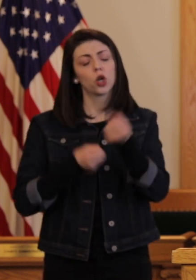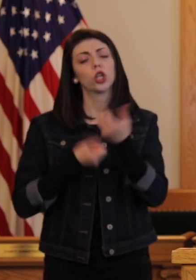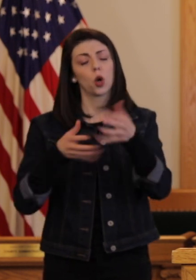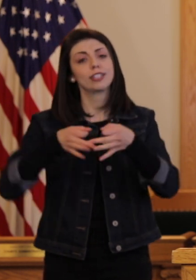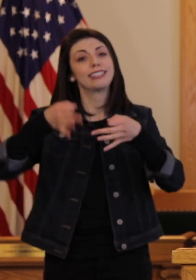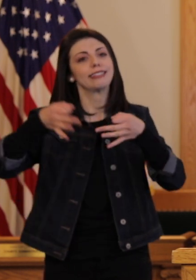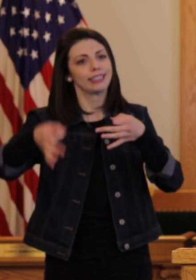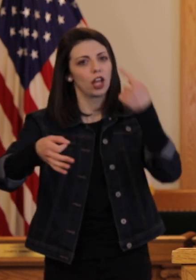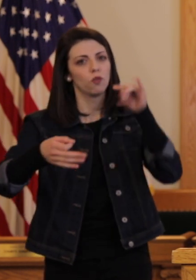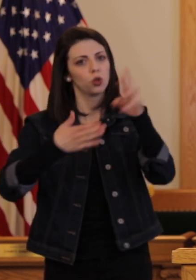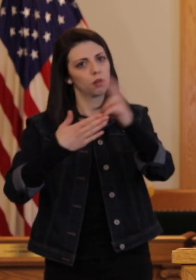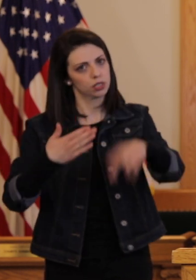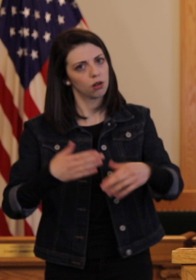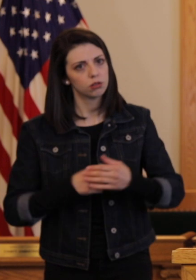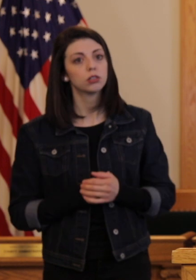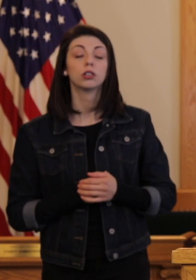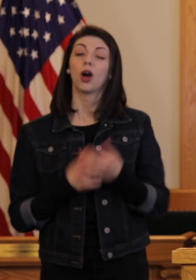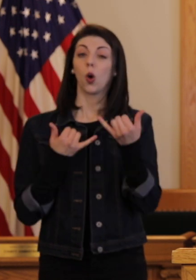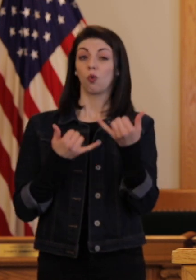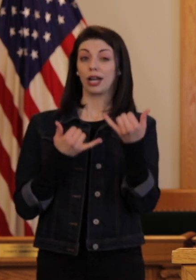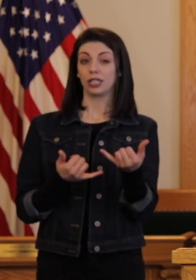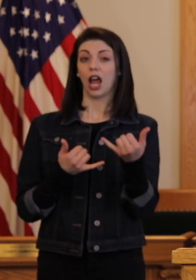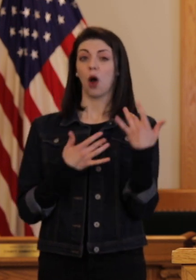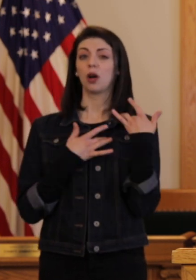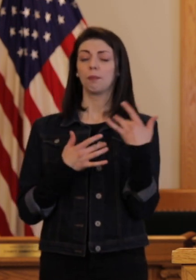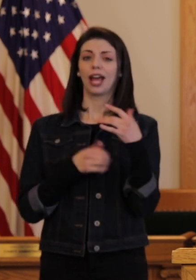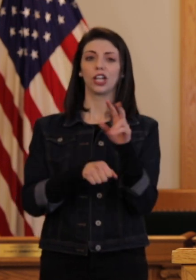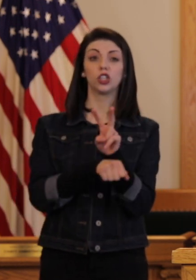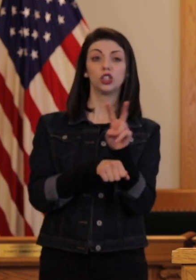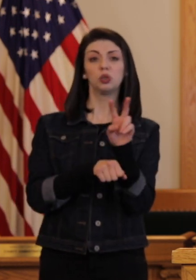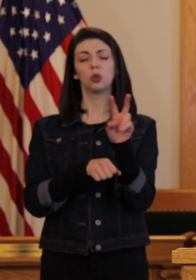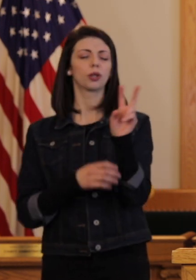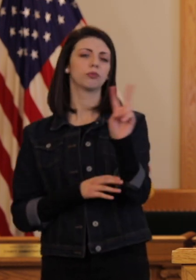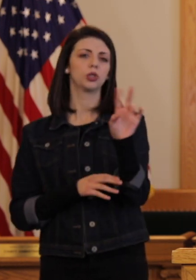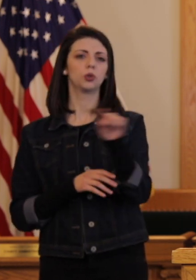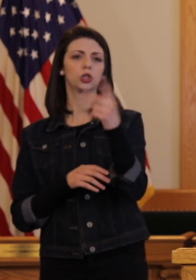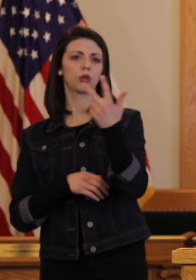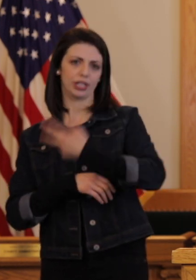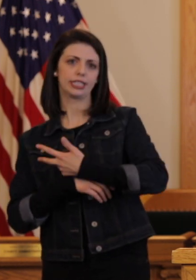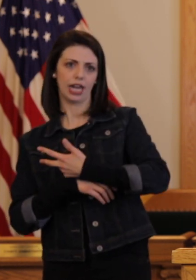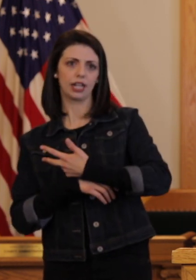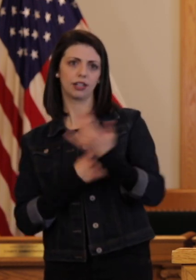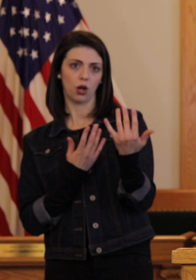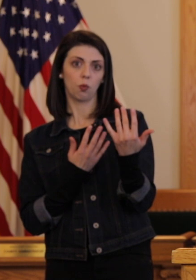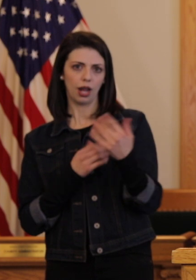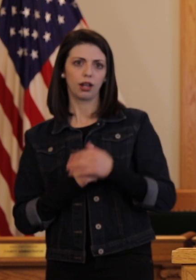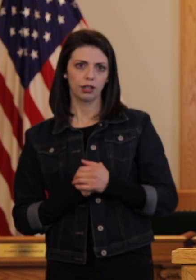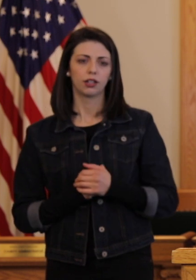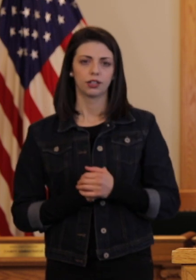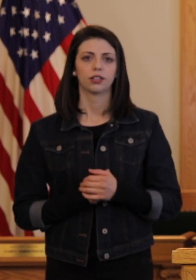time. Currently, we're seeing about a 2 to 3 day turnaround for testing that the health department is